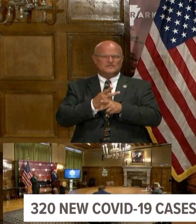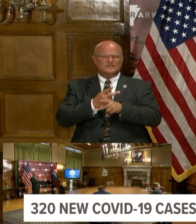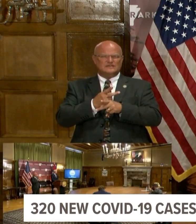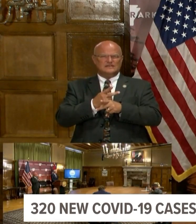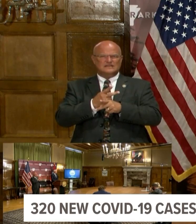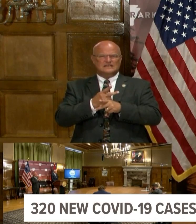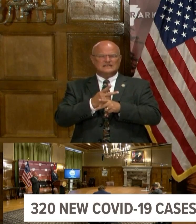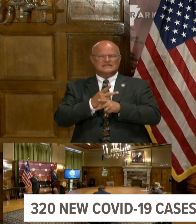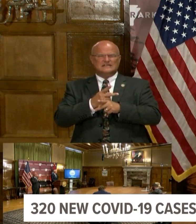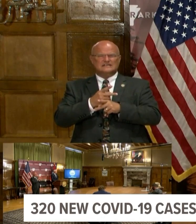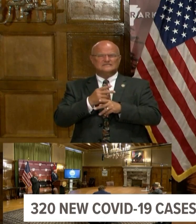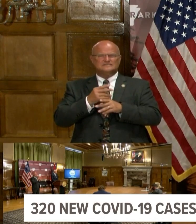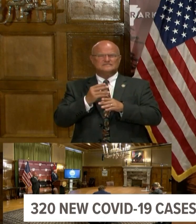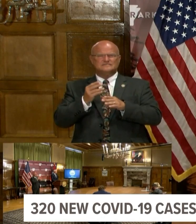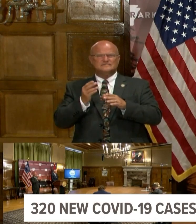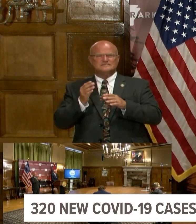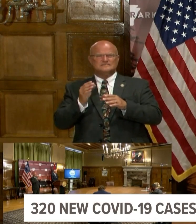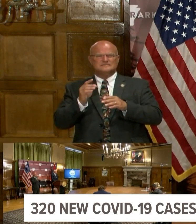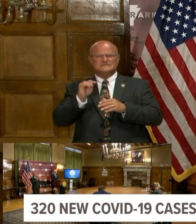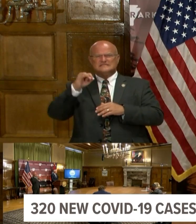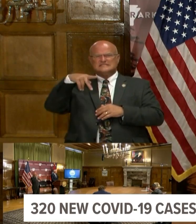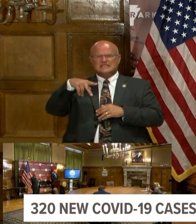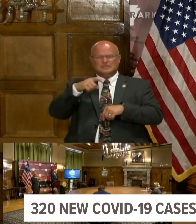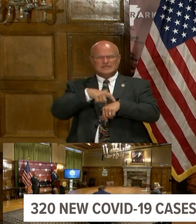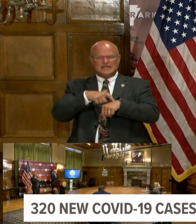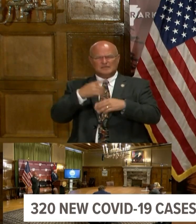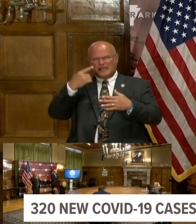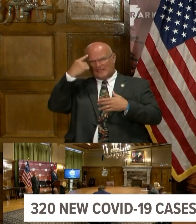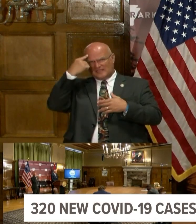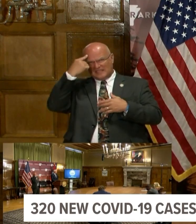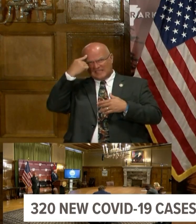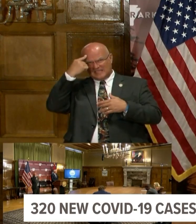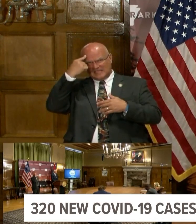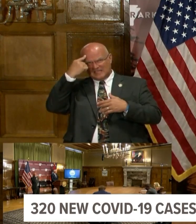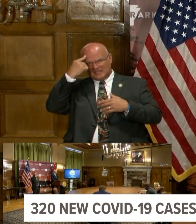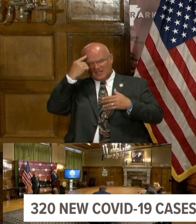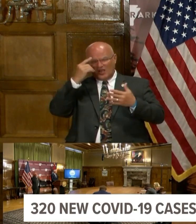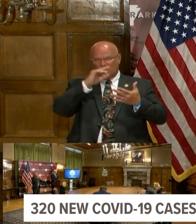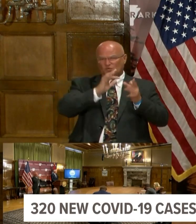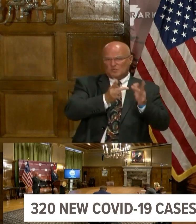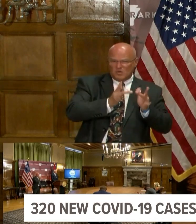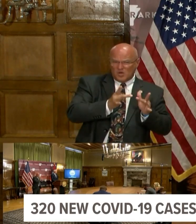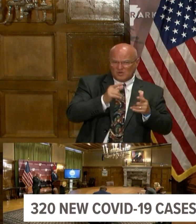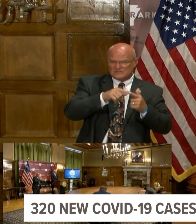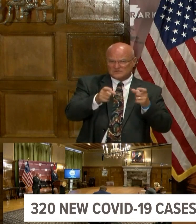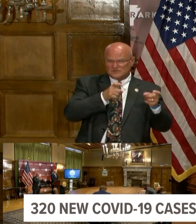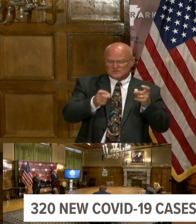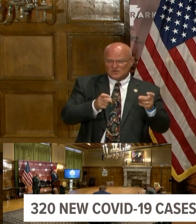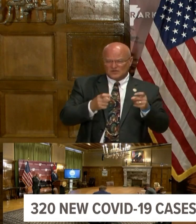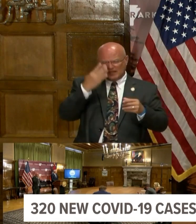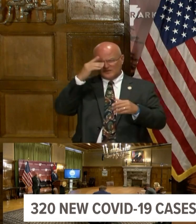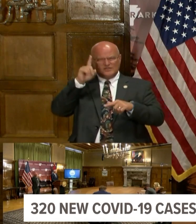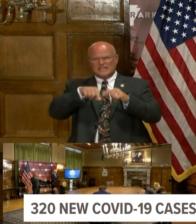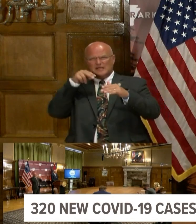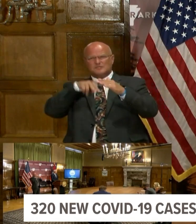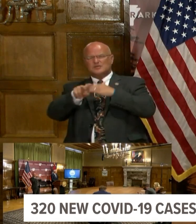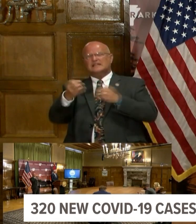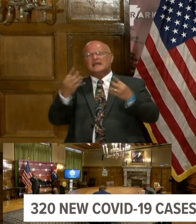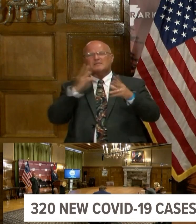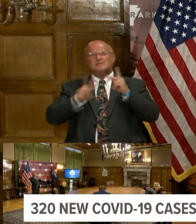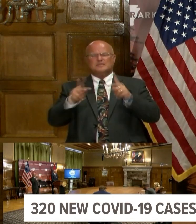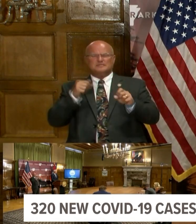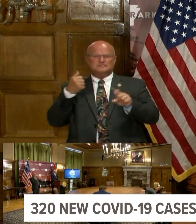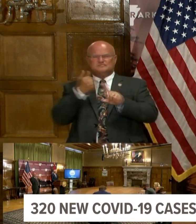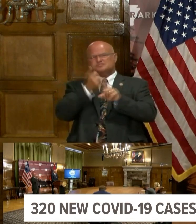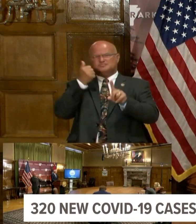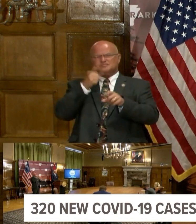point where you may have to think about, let's all go remote until we can control this? I know you can't predict how many people are going to catch